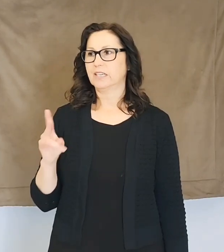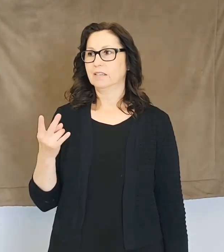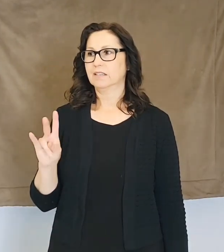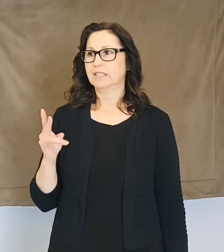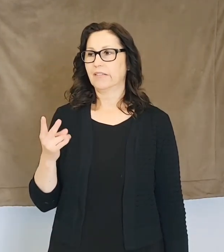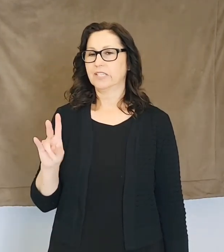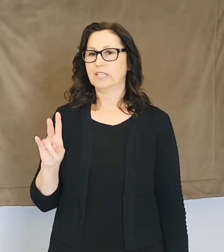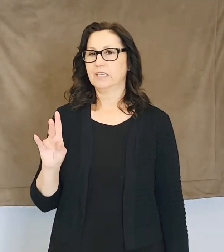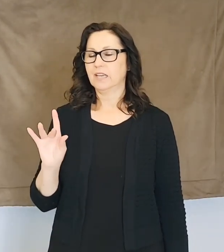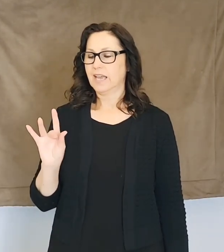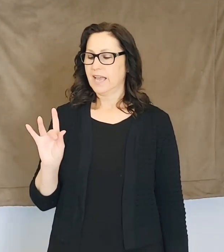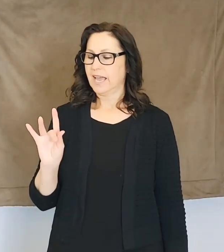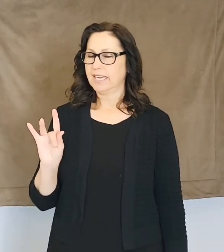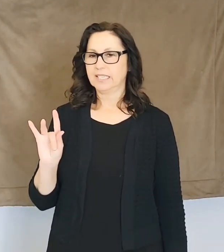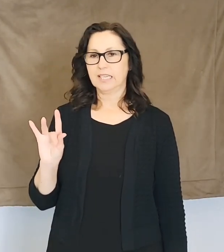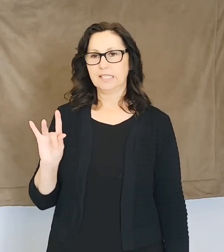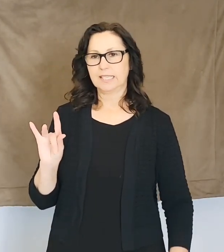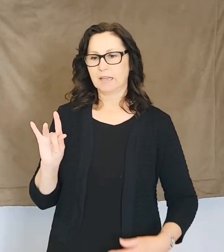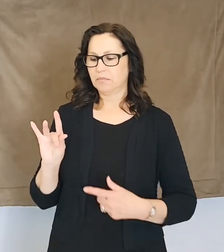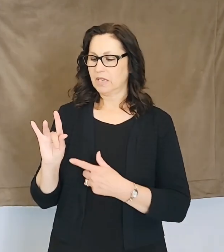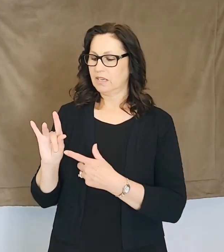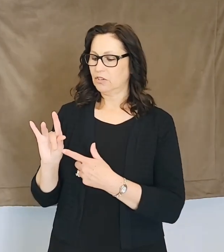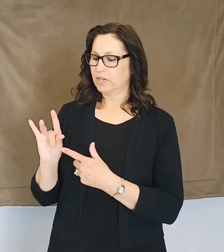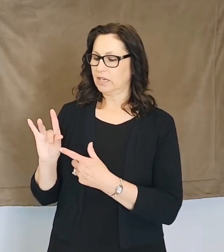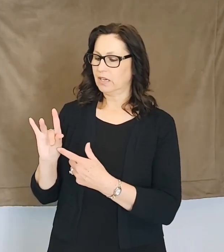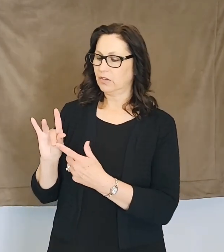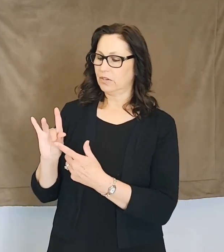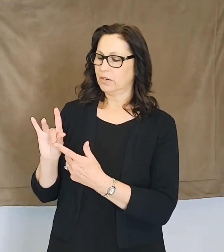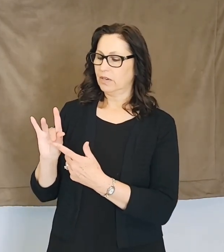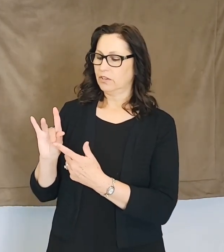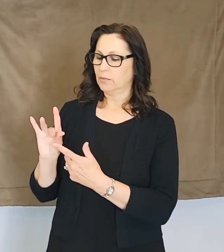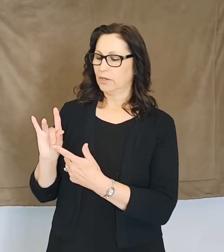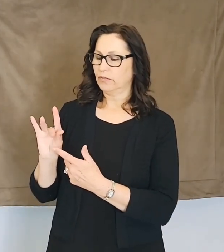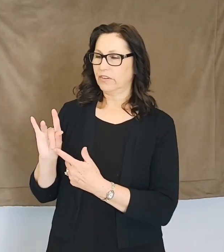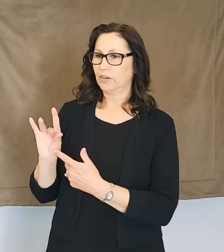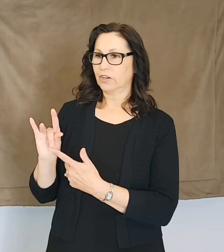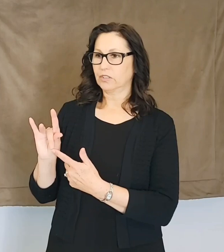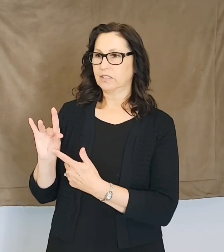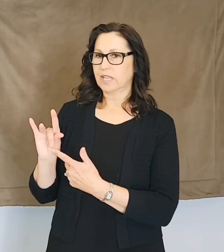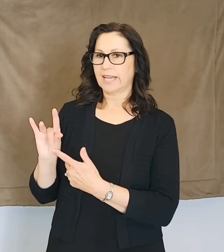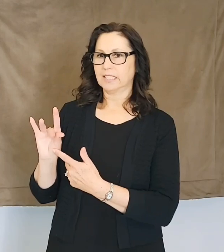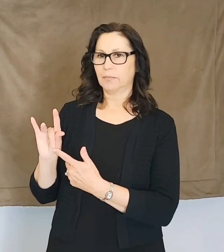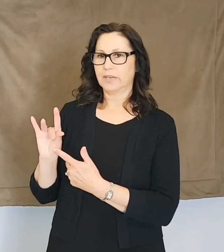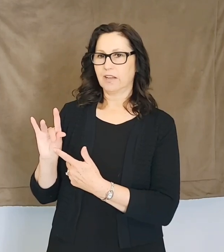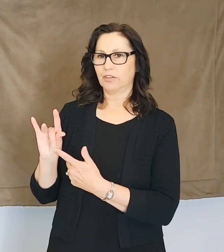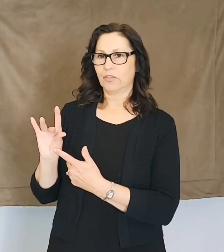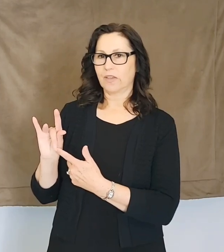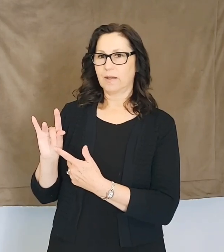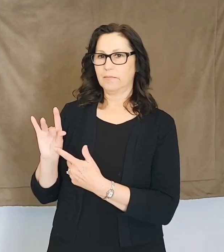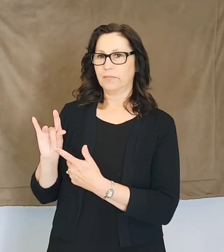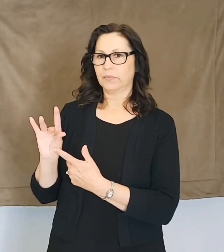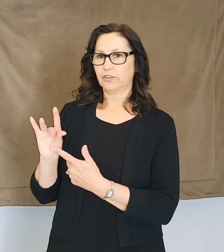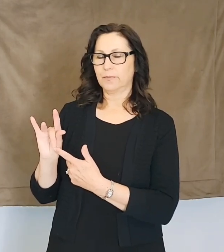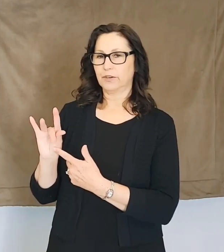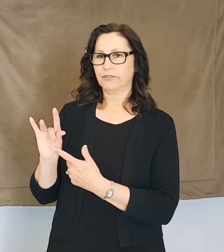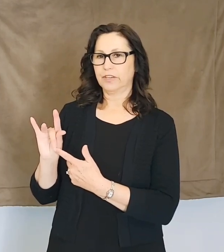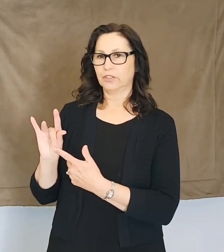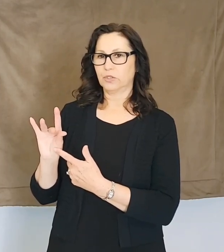17. 17, 18, same thing. You can either, your middle finger slides up and down your thumb. Your middle finger is the